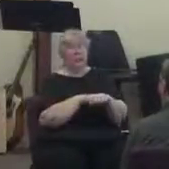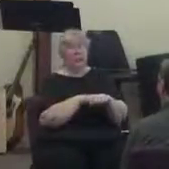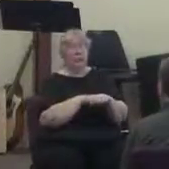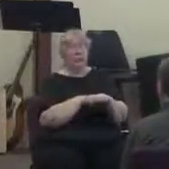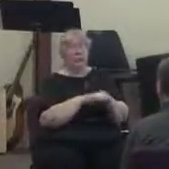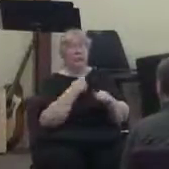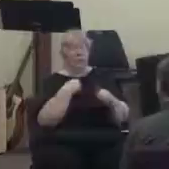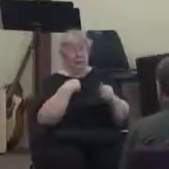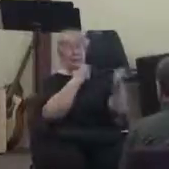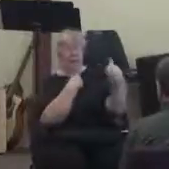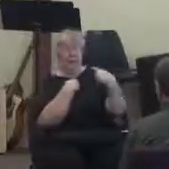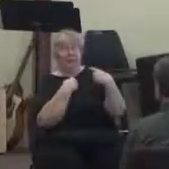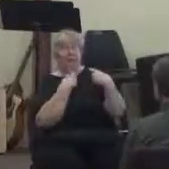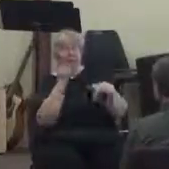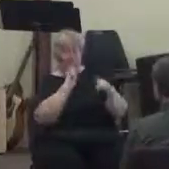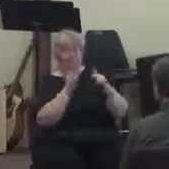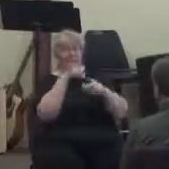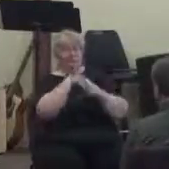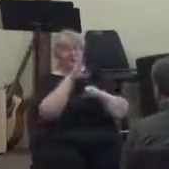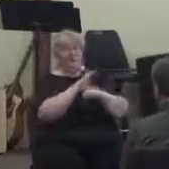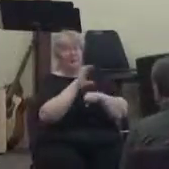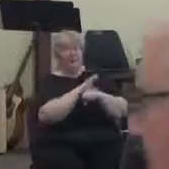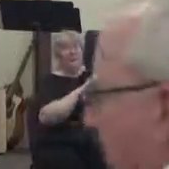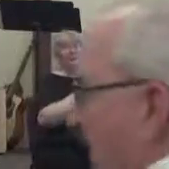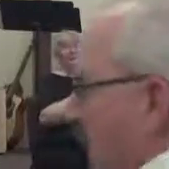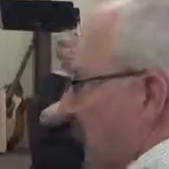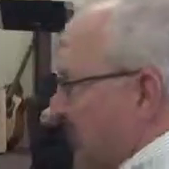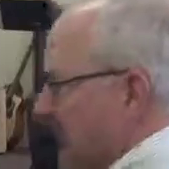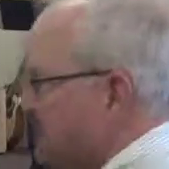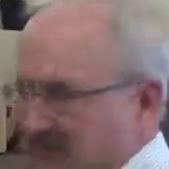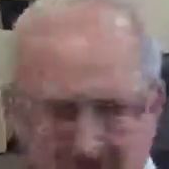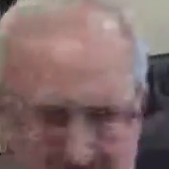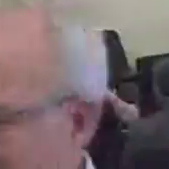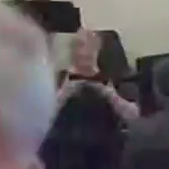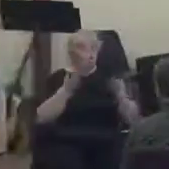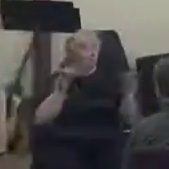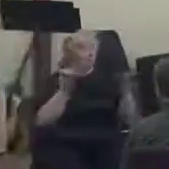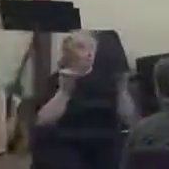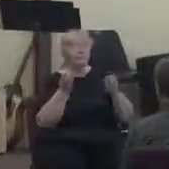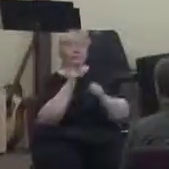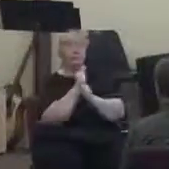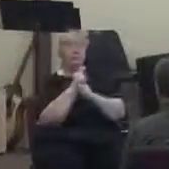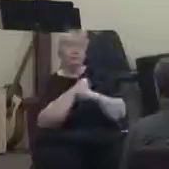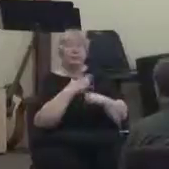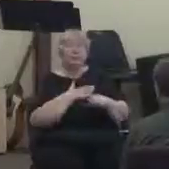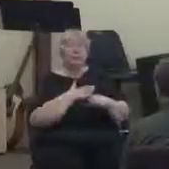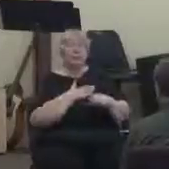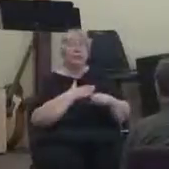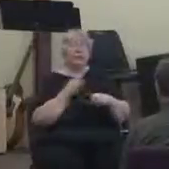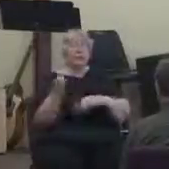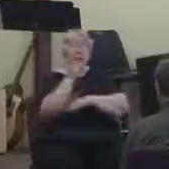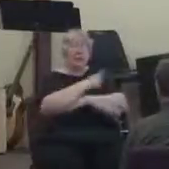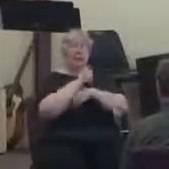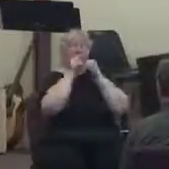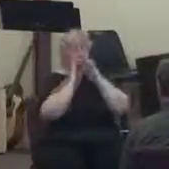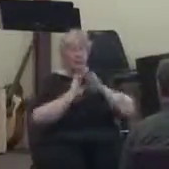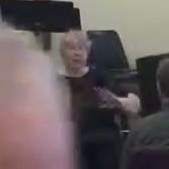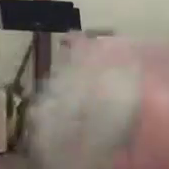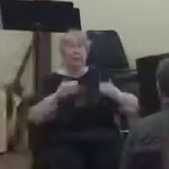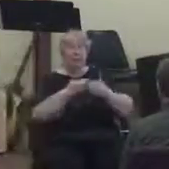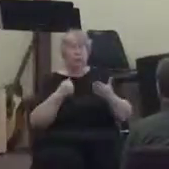for what He's doing here. I really mean that. This really makes my day. So I have been blessed before you even start